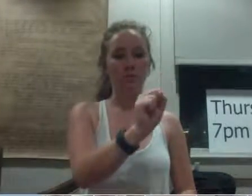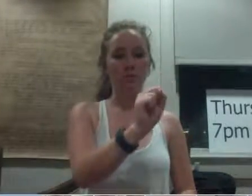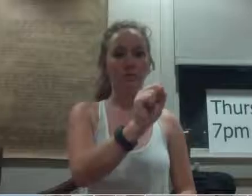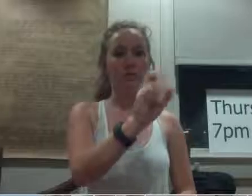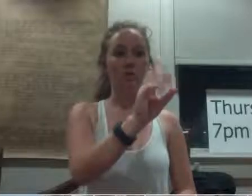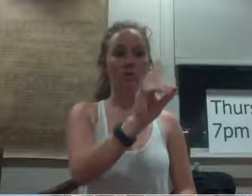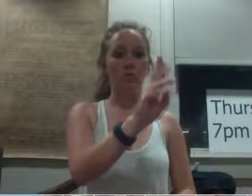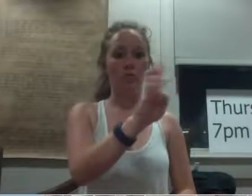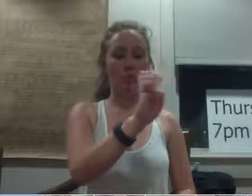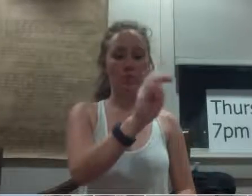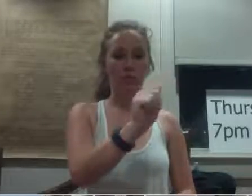tragedies,